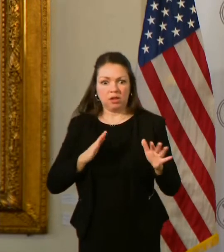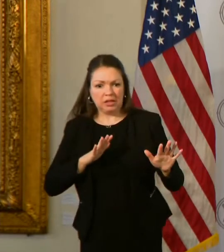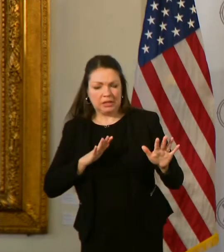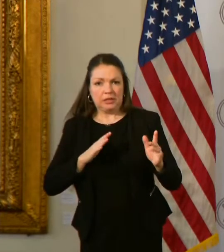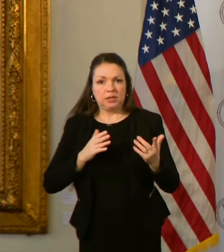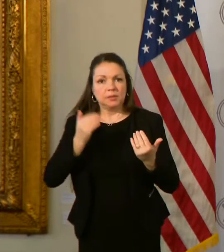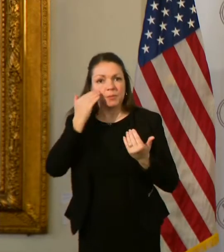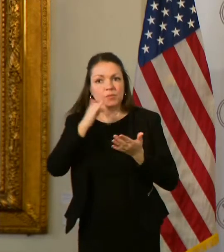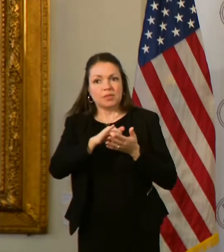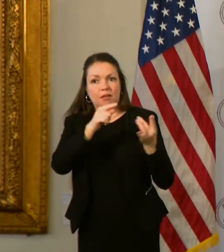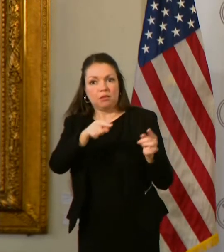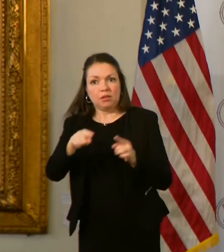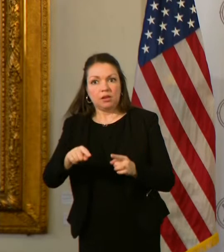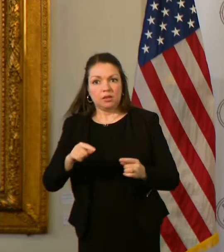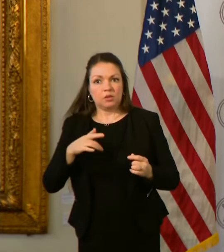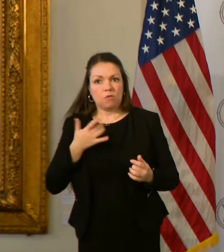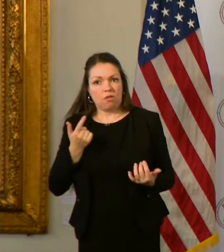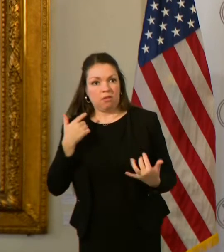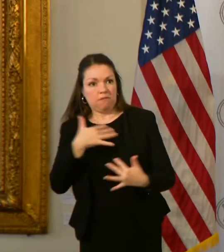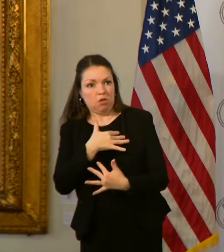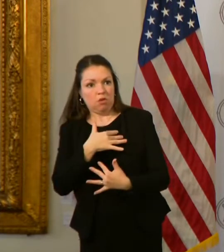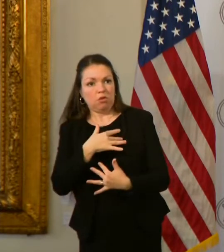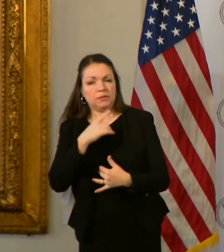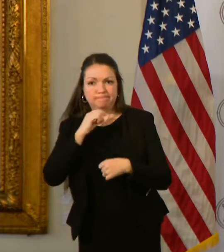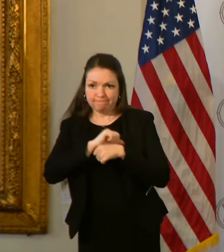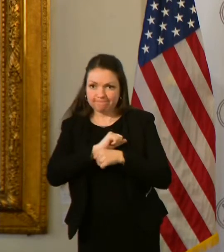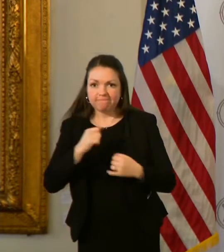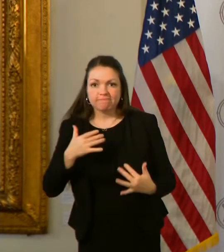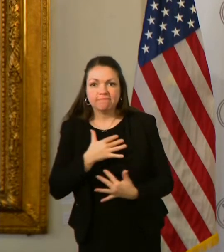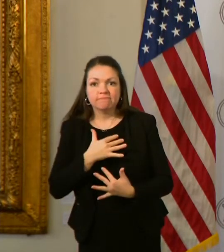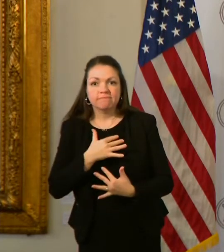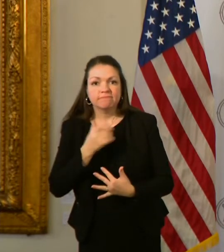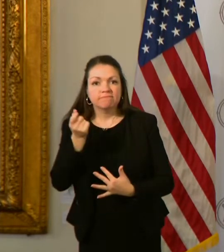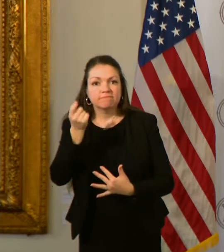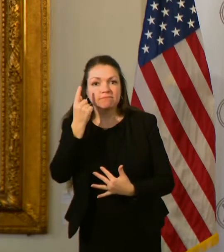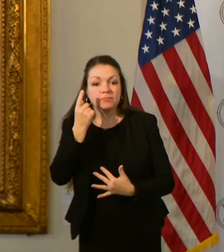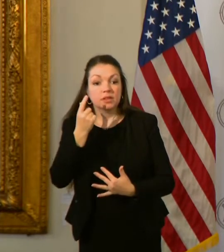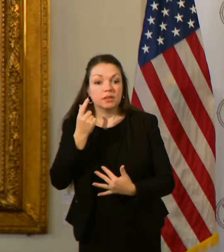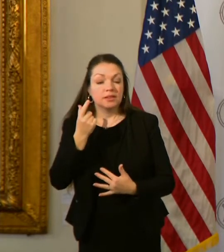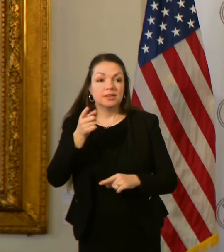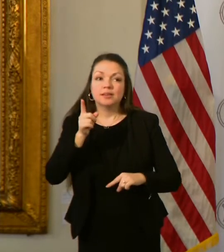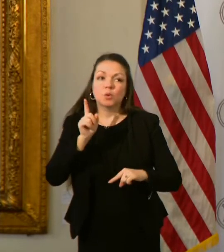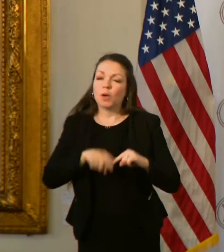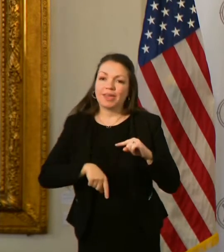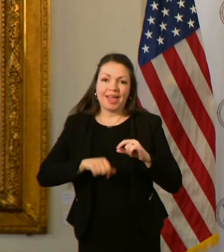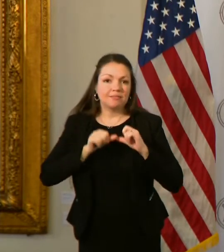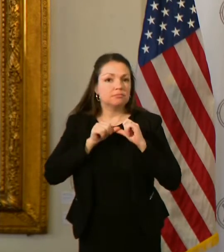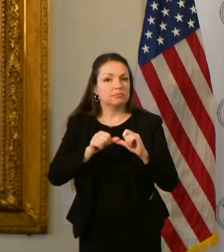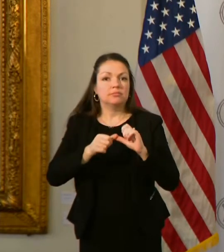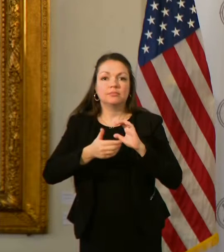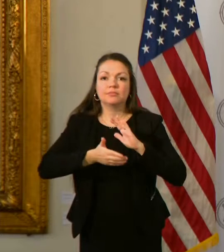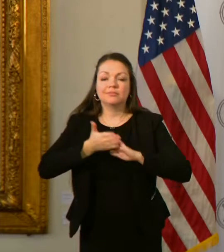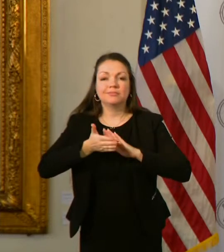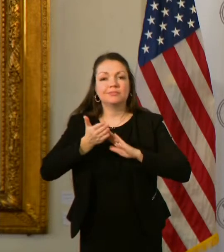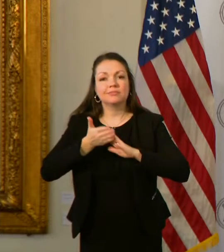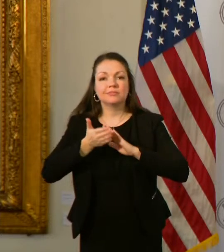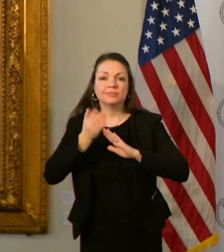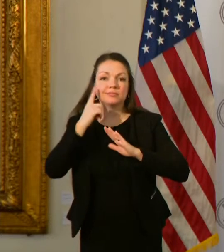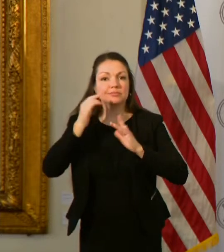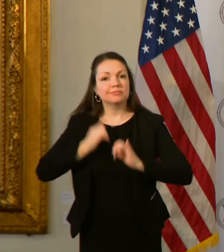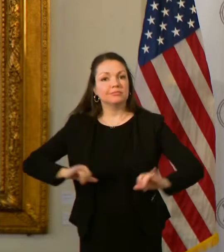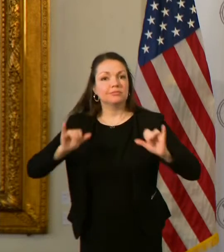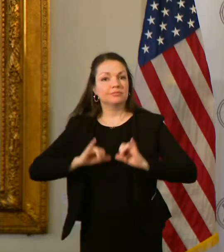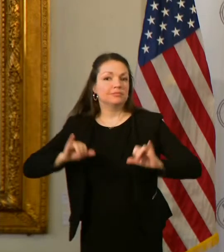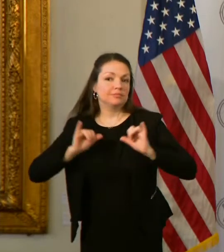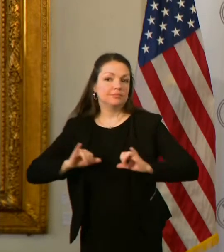real, we cannot operate as we have in the past and be